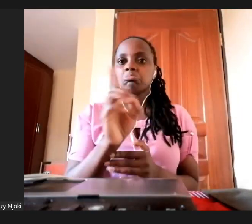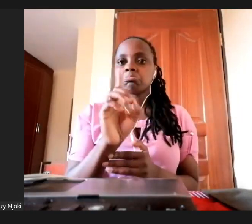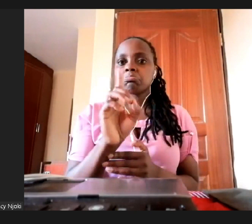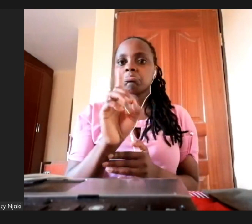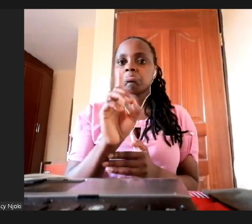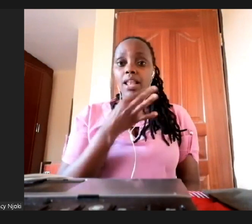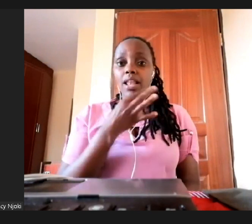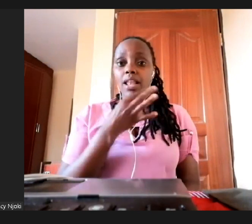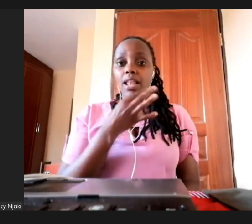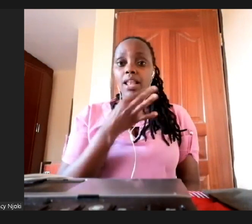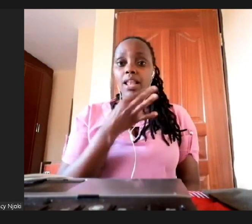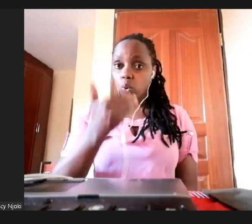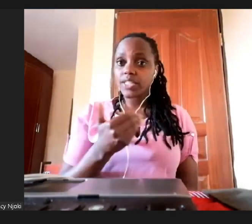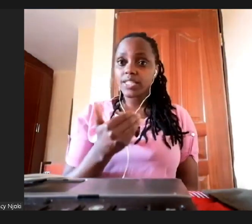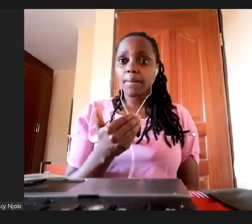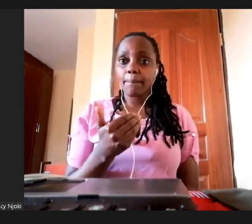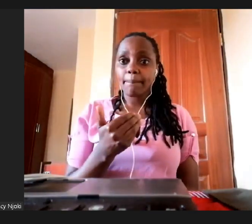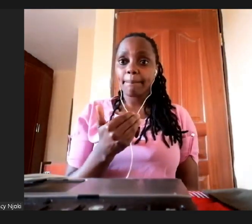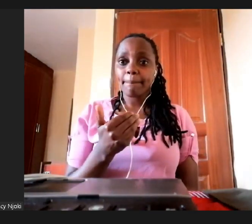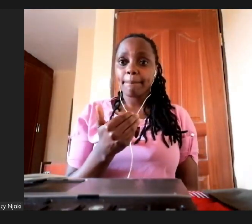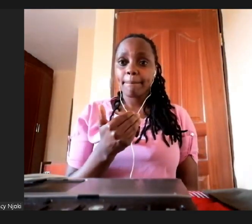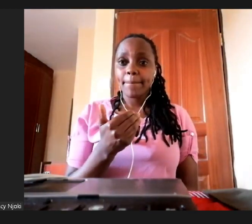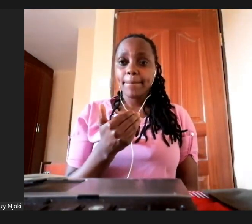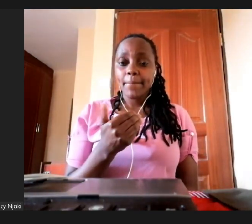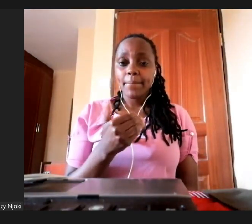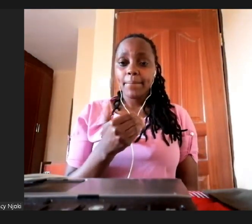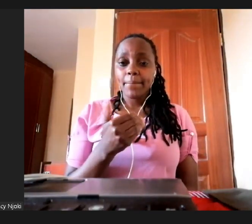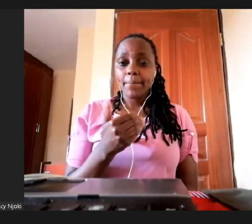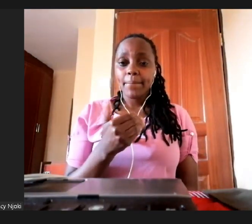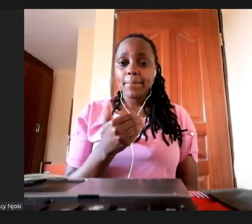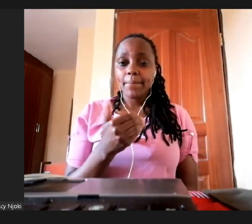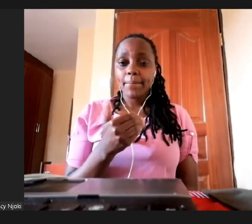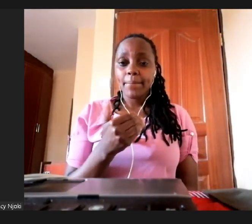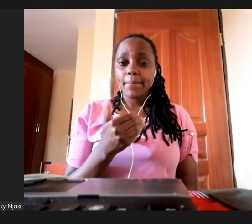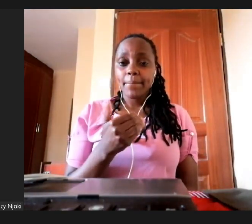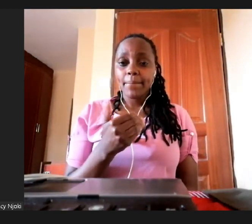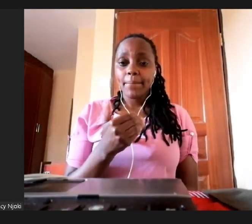like to always compare child rights